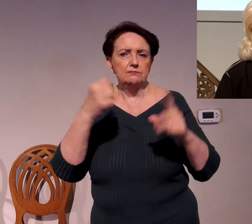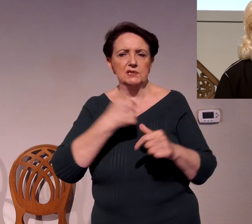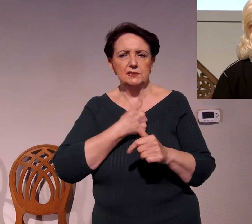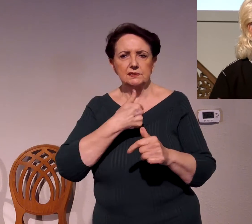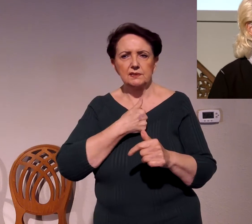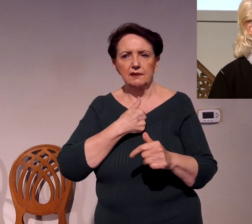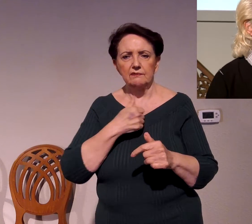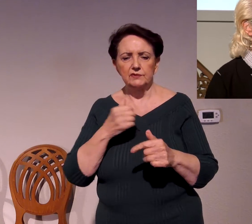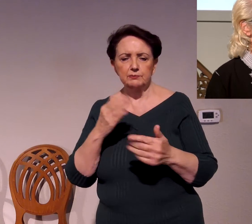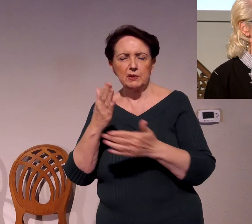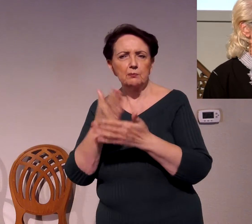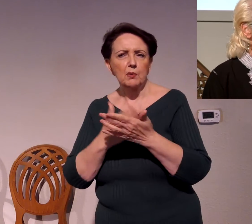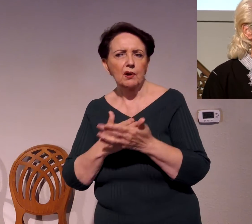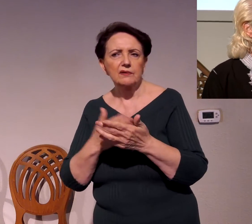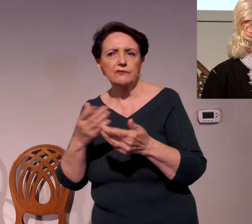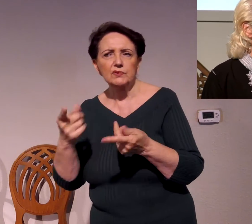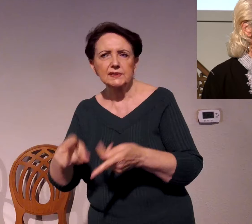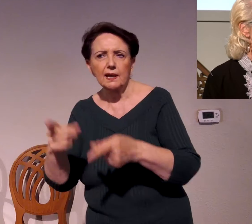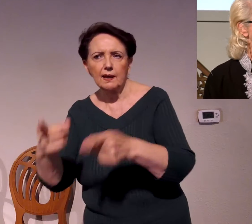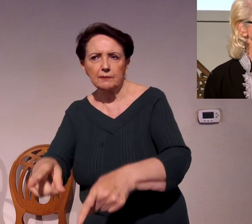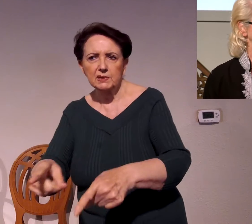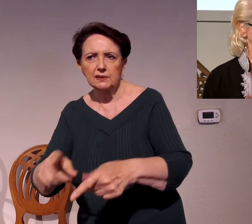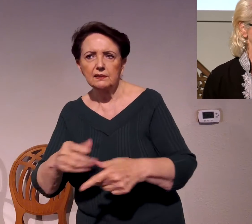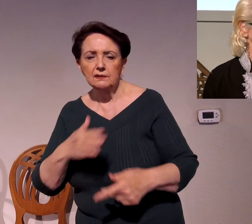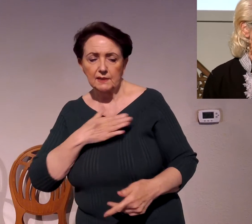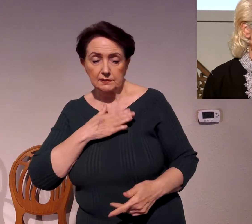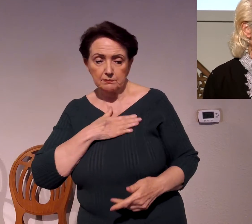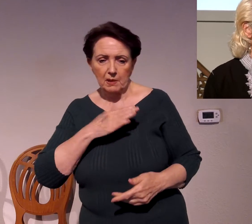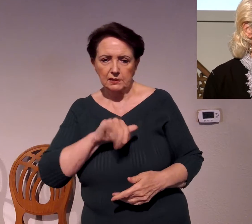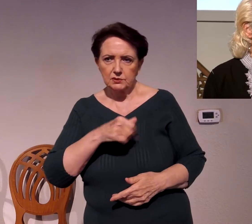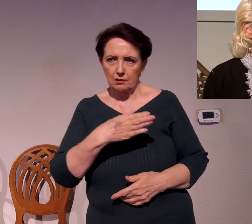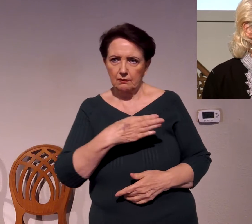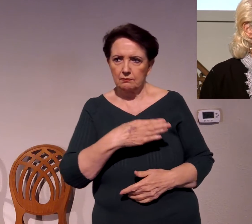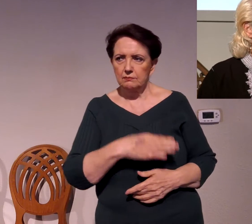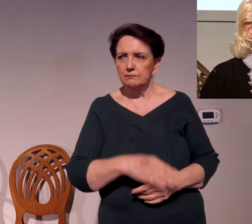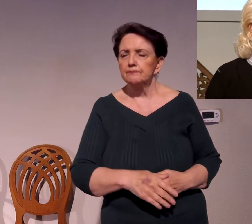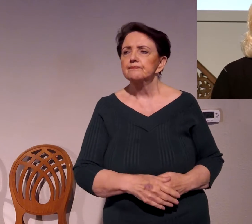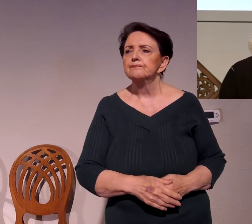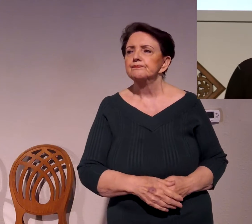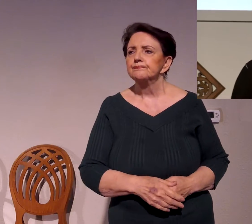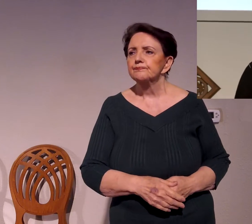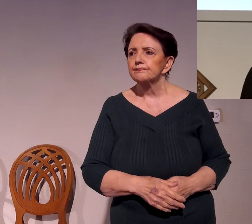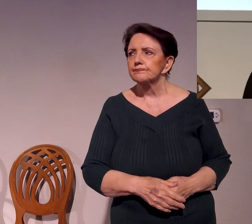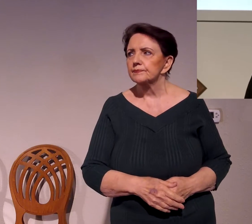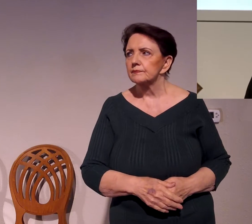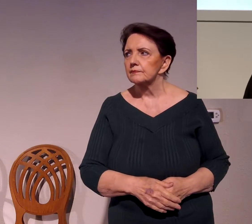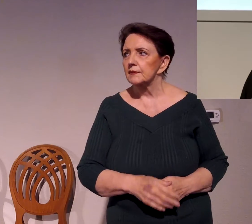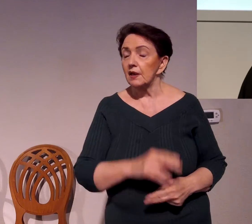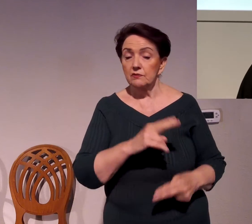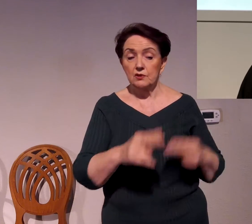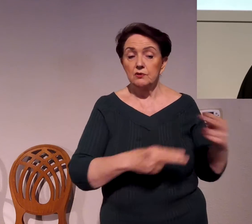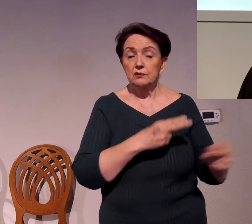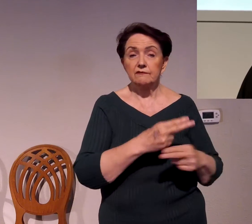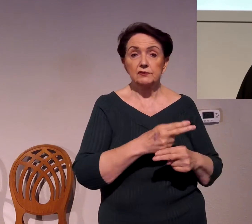myself, to be a part of what's going on. That's my part. And then it is the universe's part, the law's part,